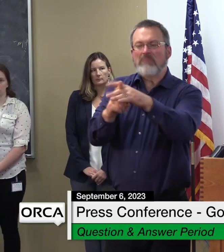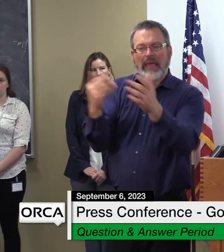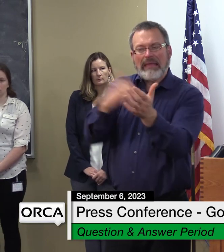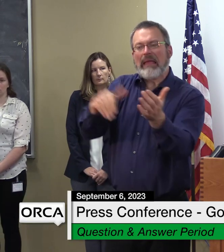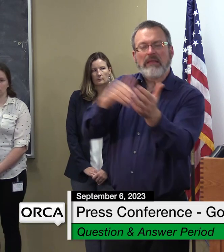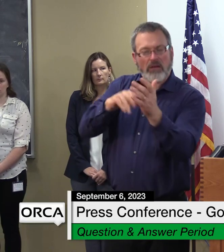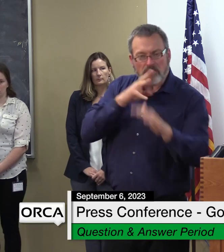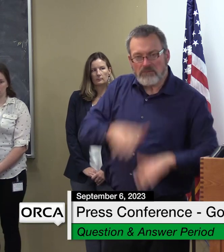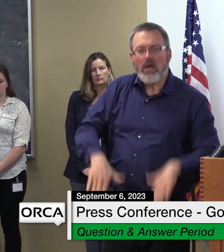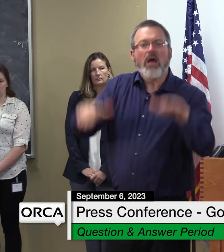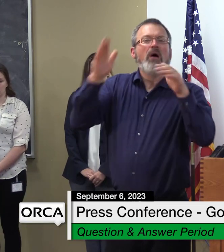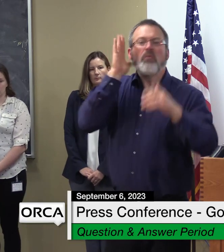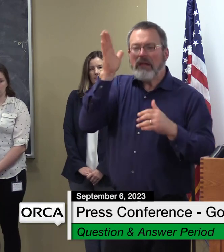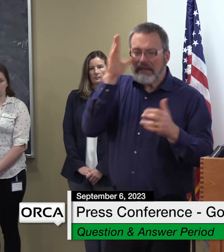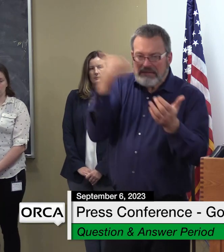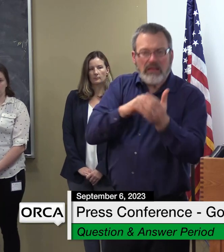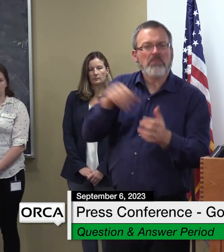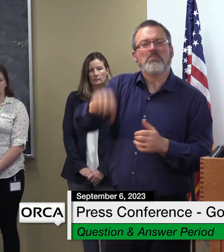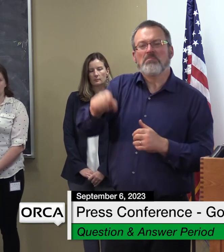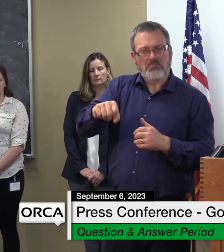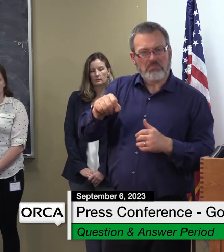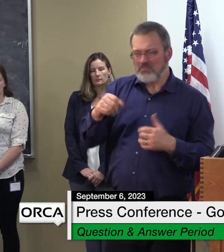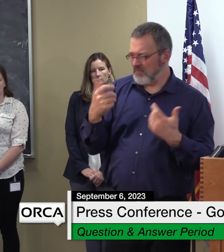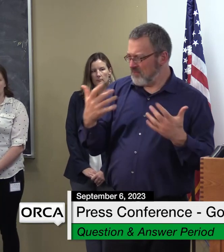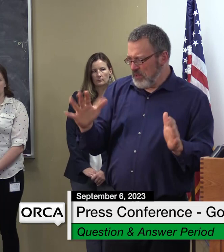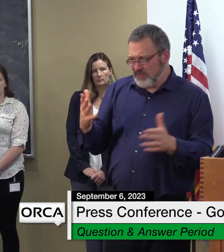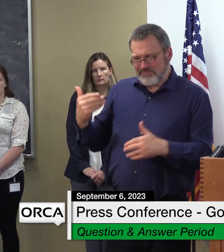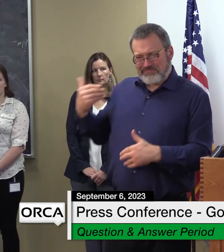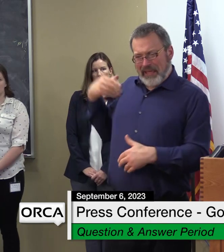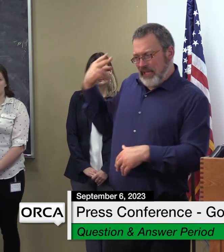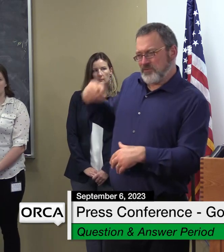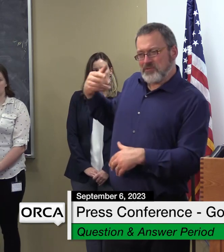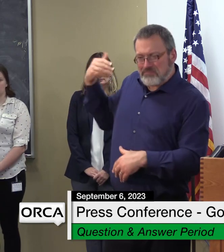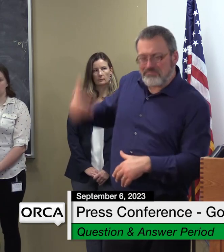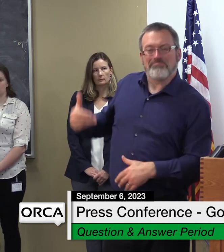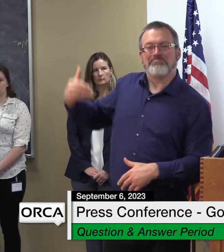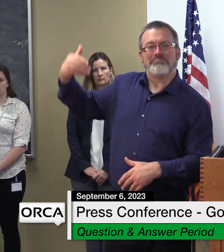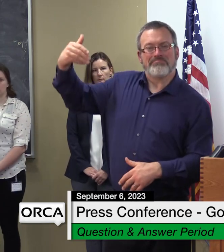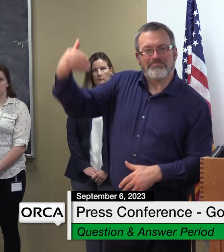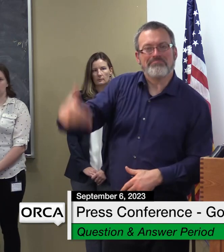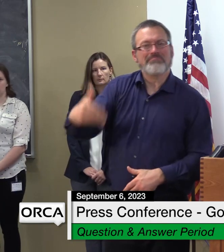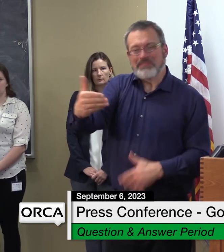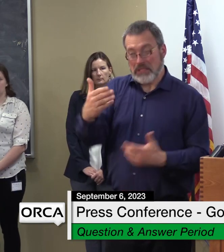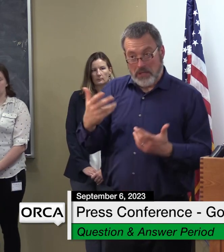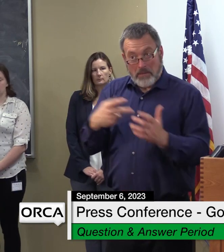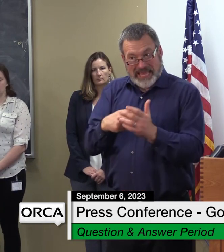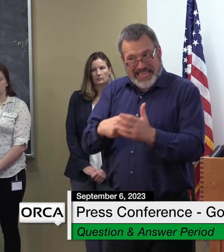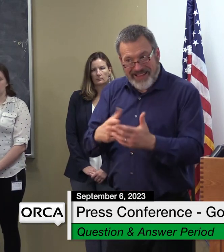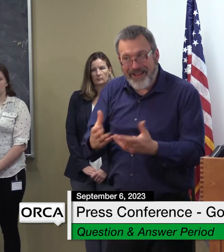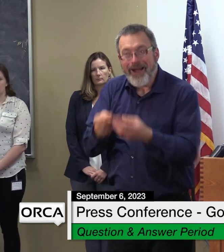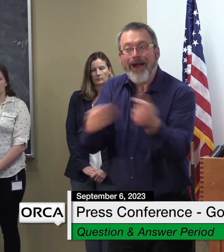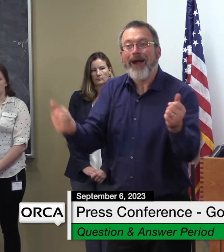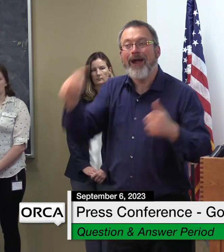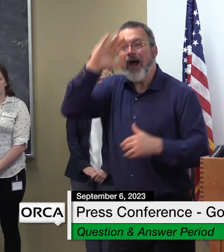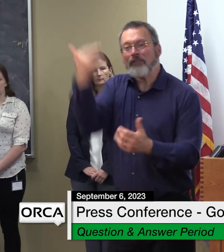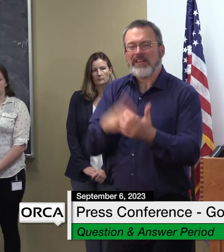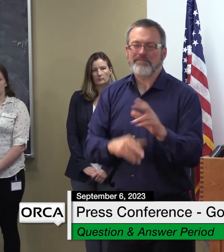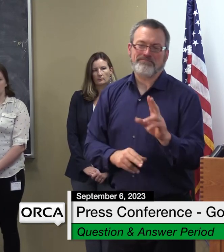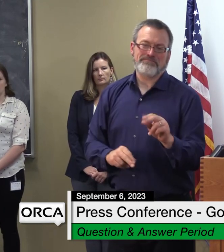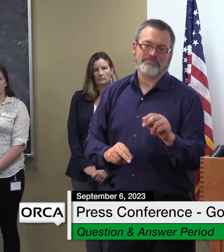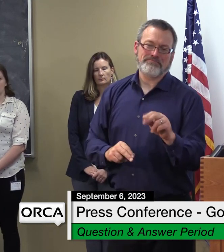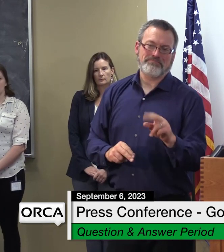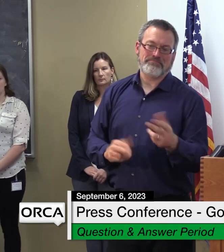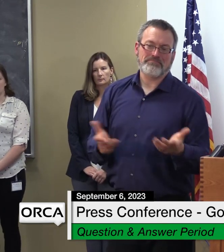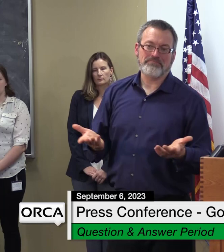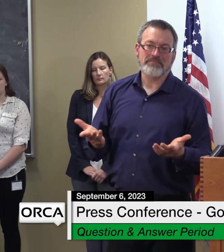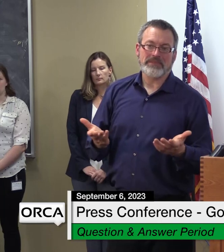It's flooding. It's flooded multiple times, and it's not going to get any better. Do you think that the housing should be, because there